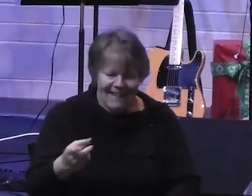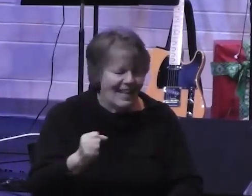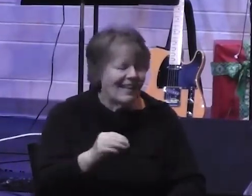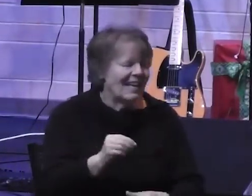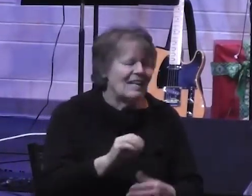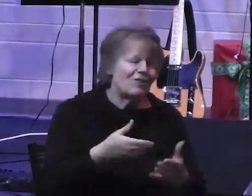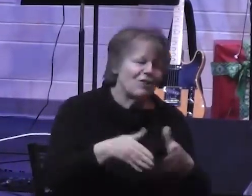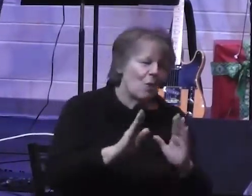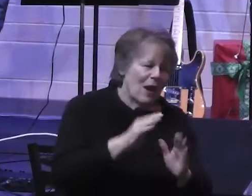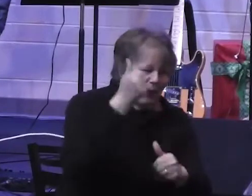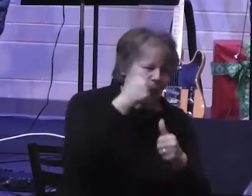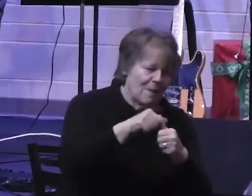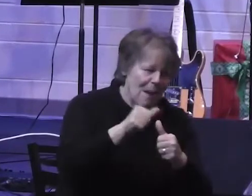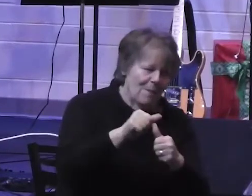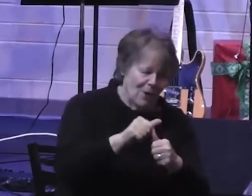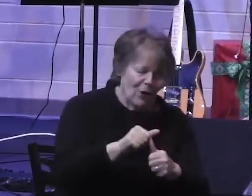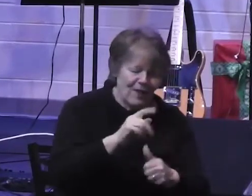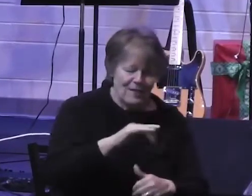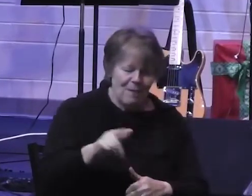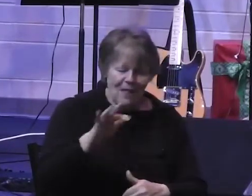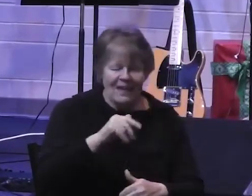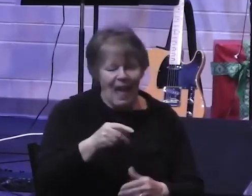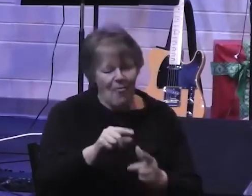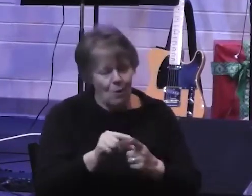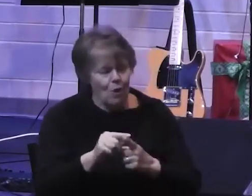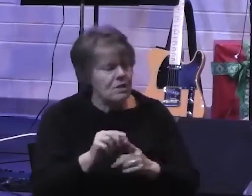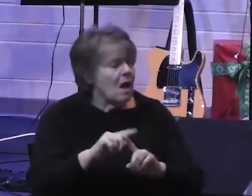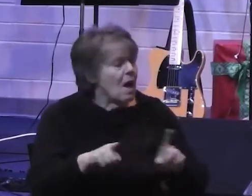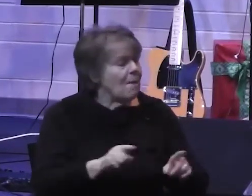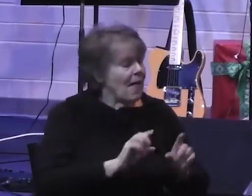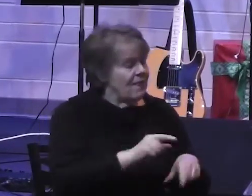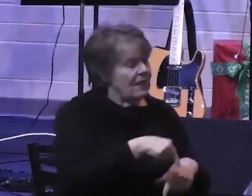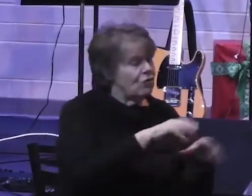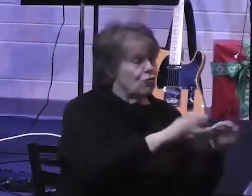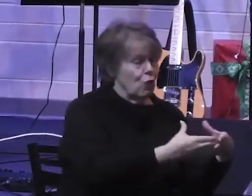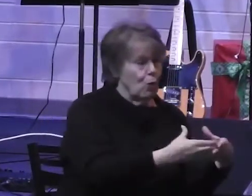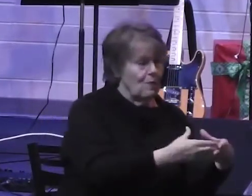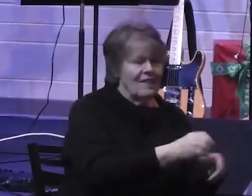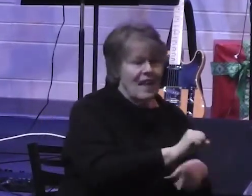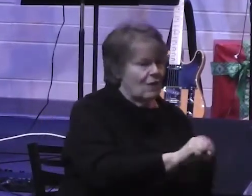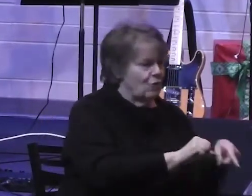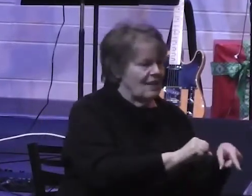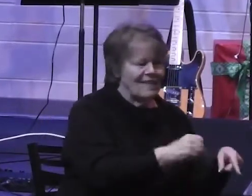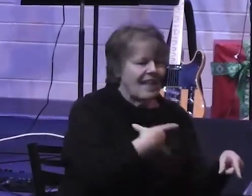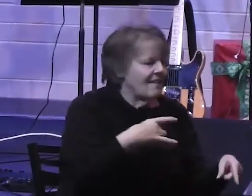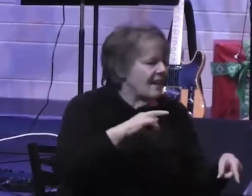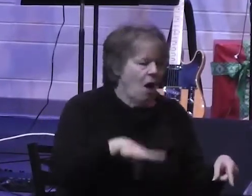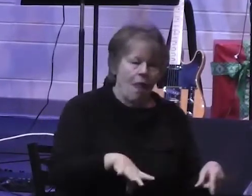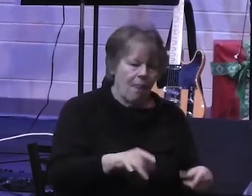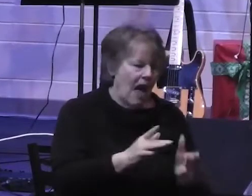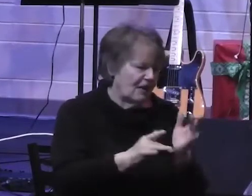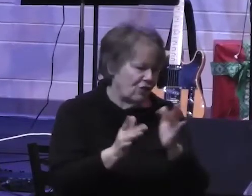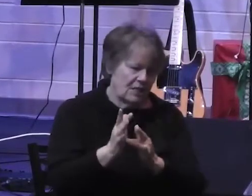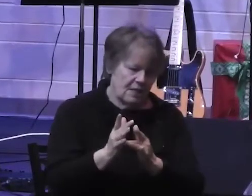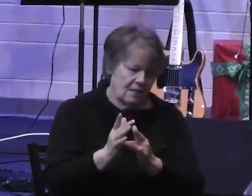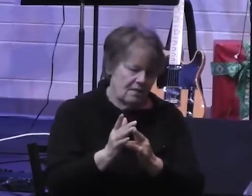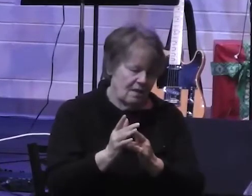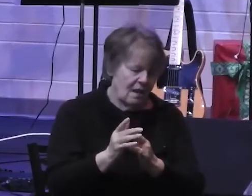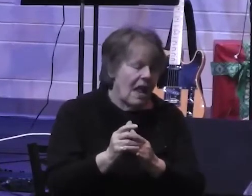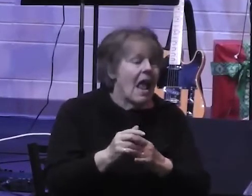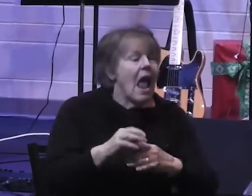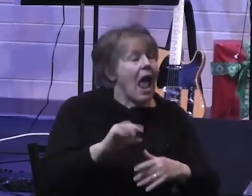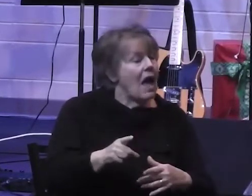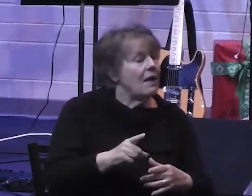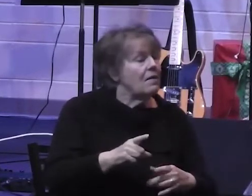So the Sadducees, who allegedly were so sad, you see, they didn't like Jesus, and they were trying to trap Him. So the Sadducees